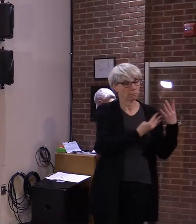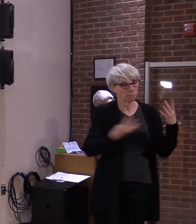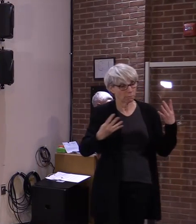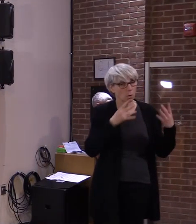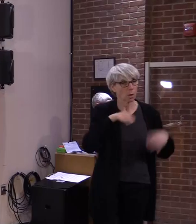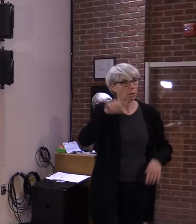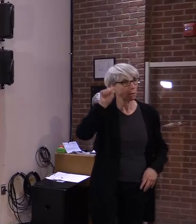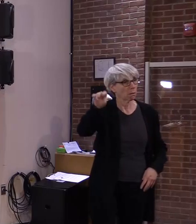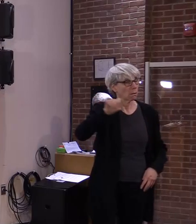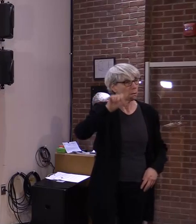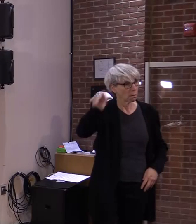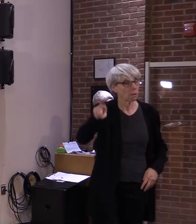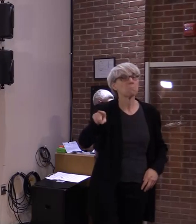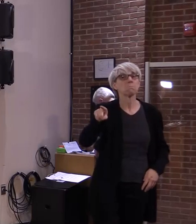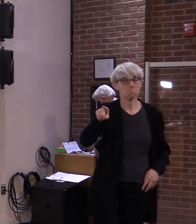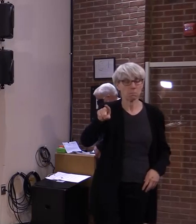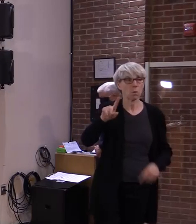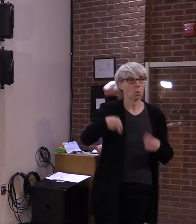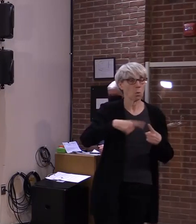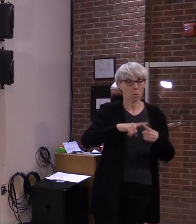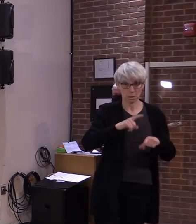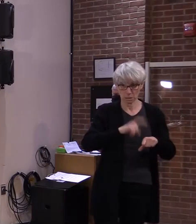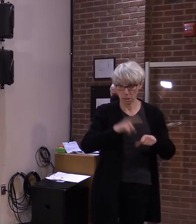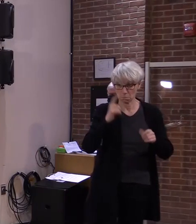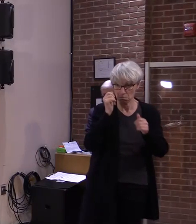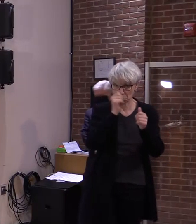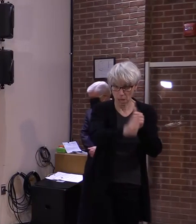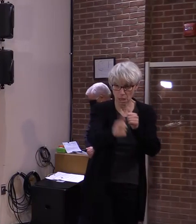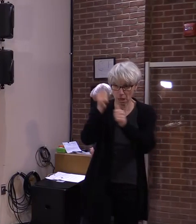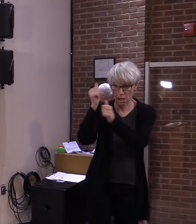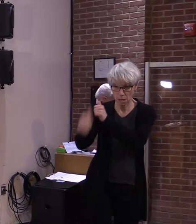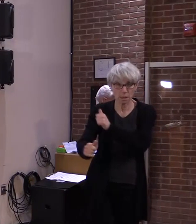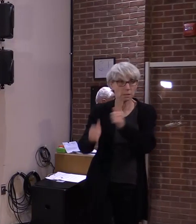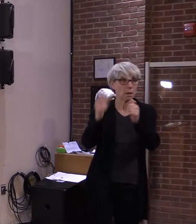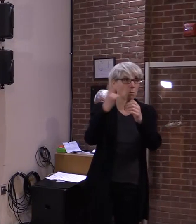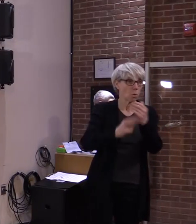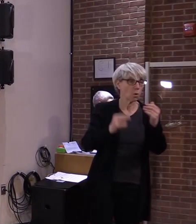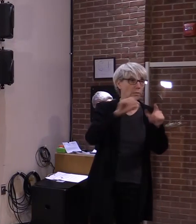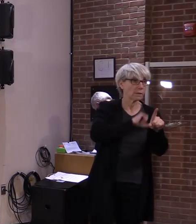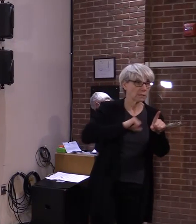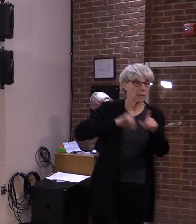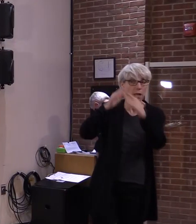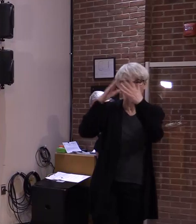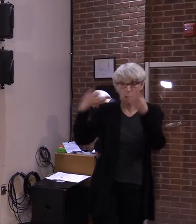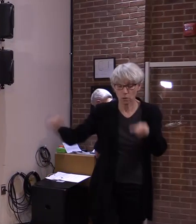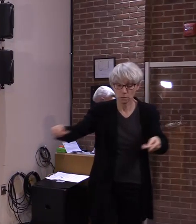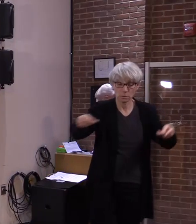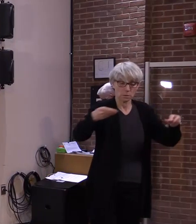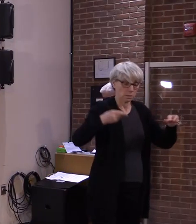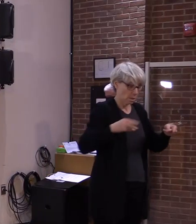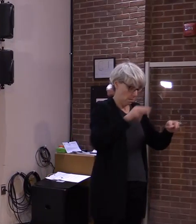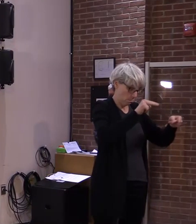a determination after it's passed fully by both bodies as to whether I'd sign it or not.